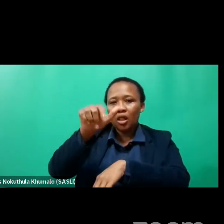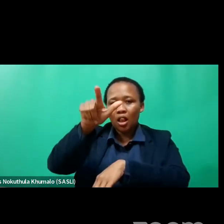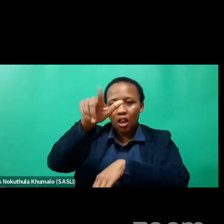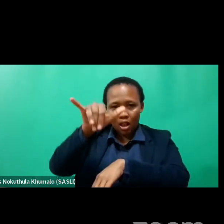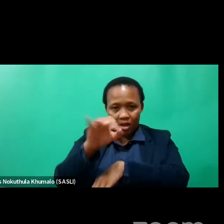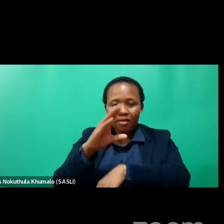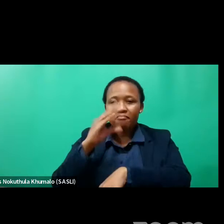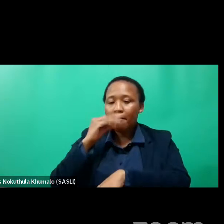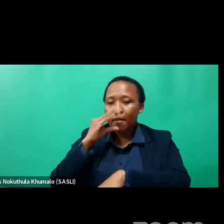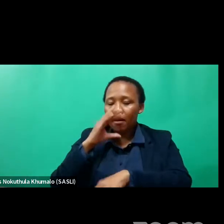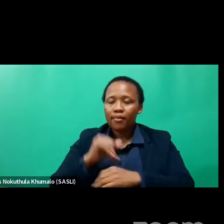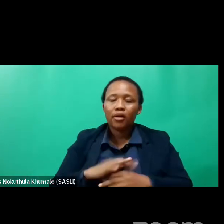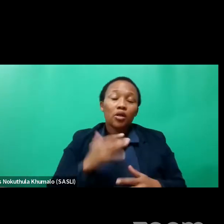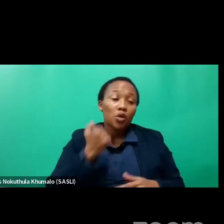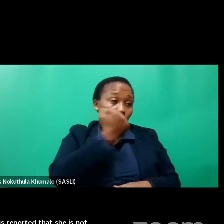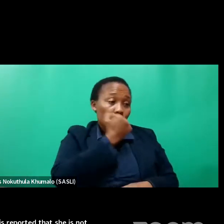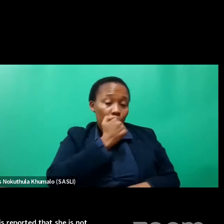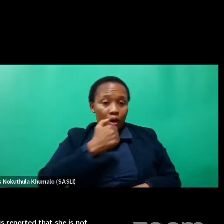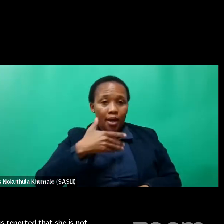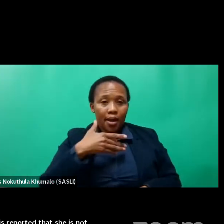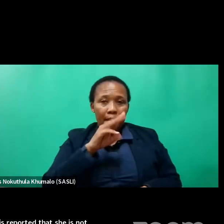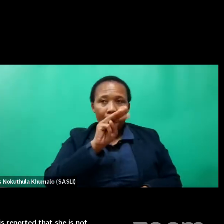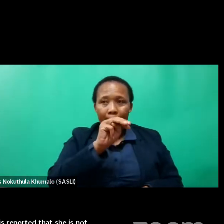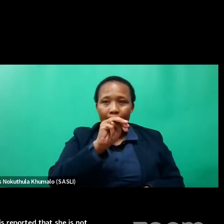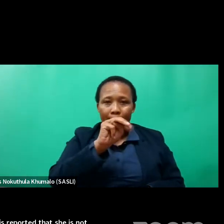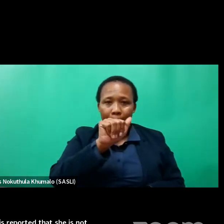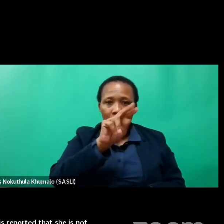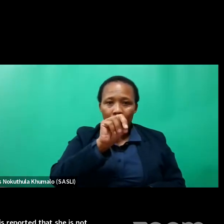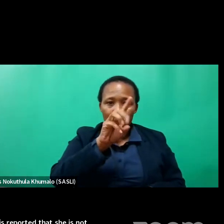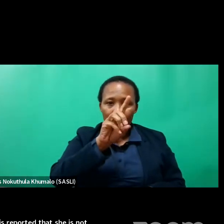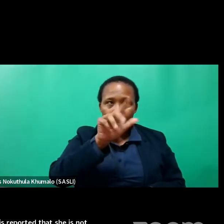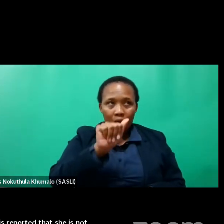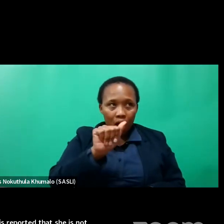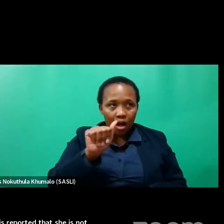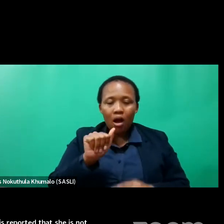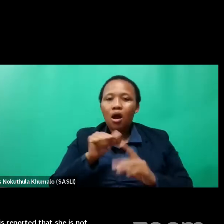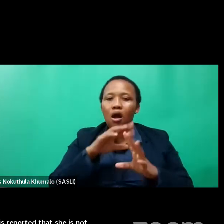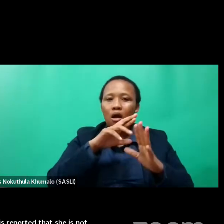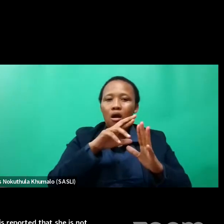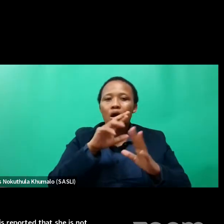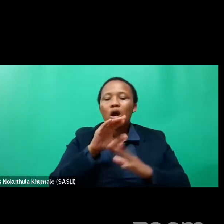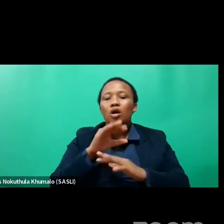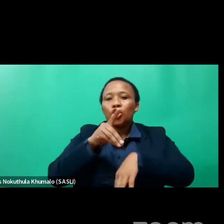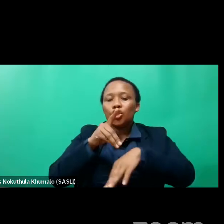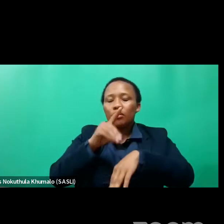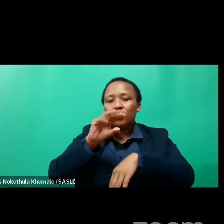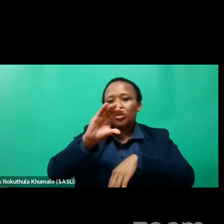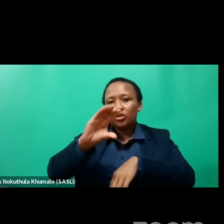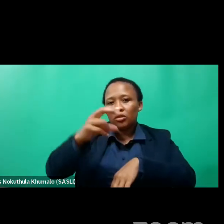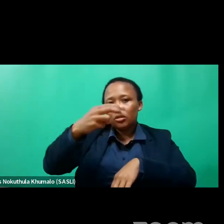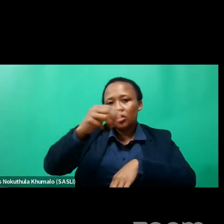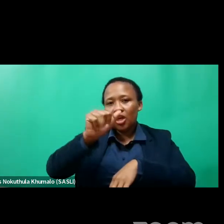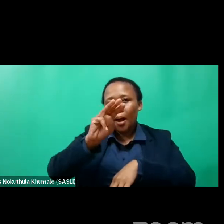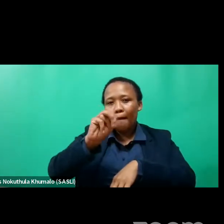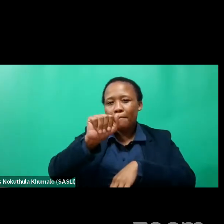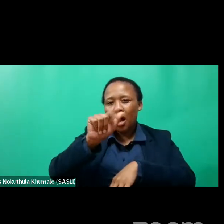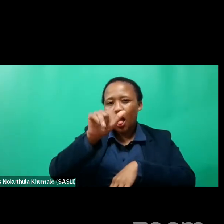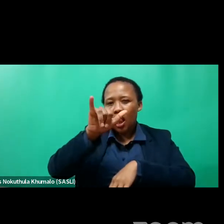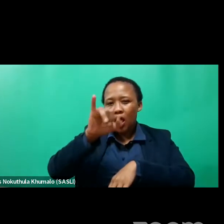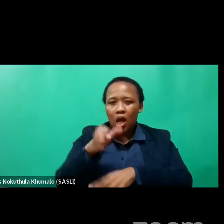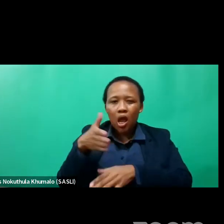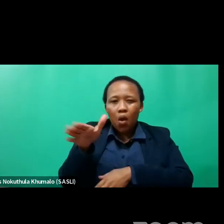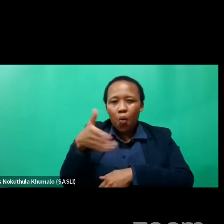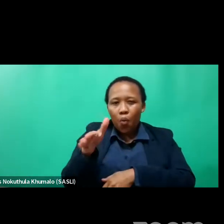is not well today. We are moving on to Lithawani's presentation. Oh, okay. No, not a problem. Thank you very